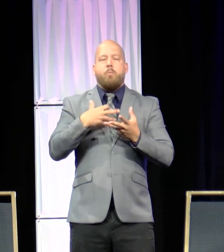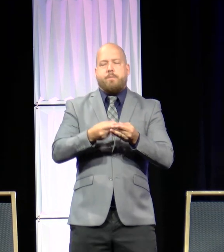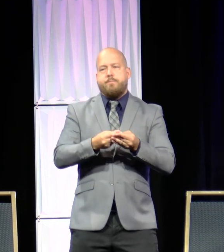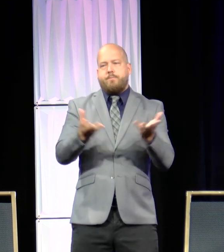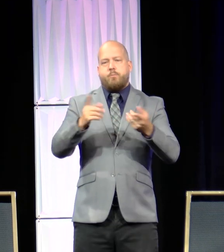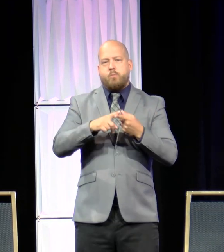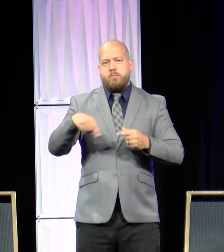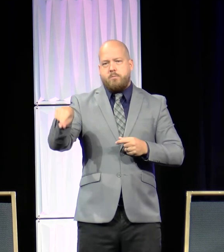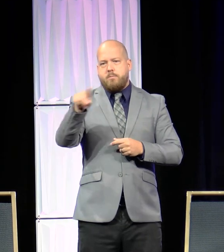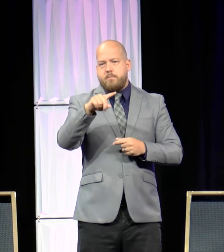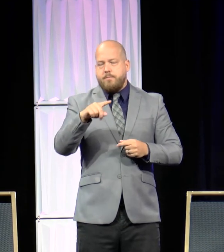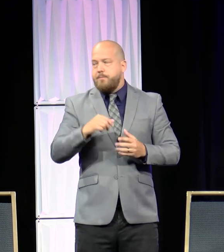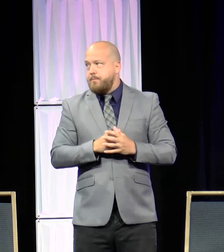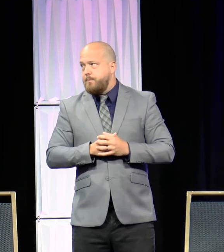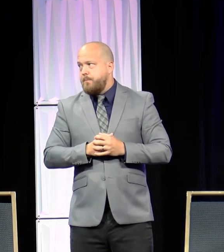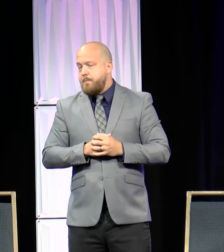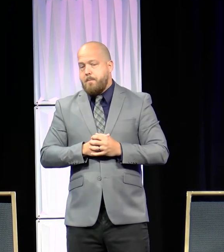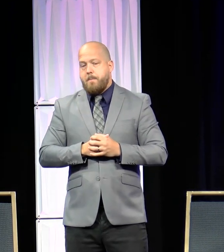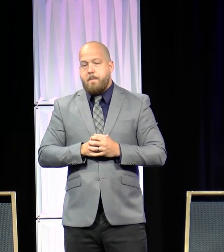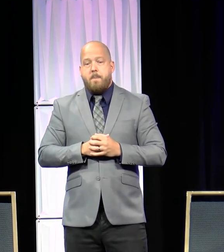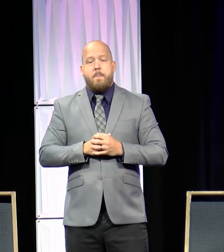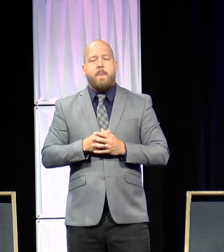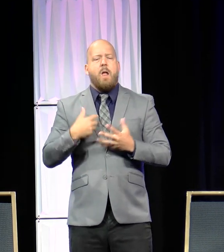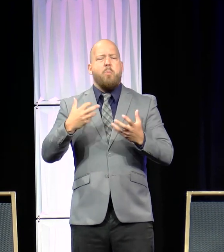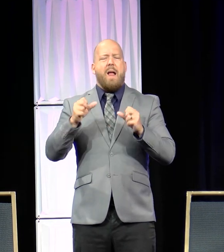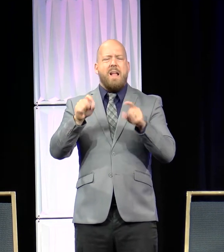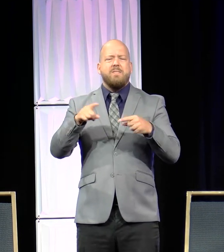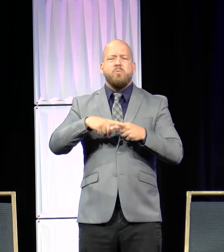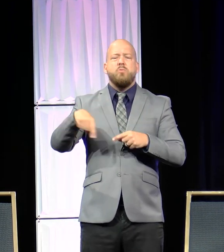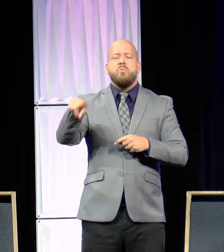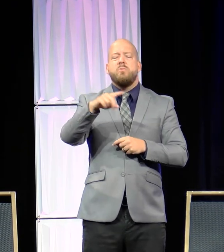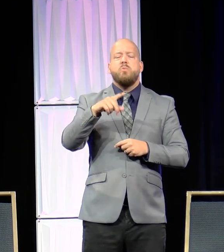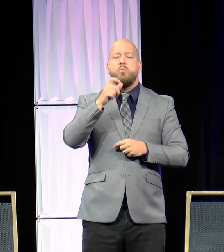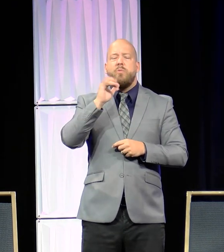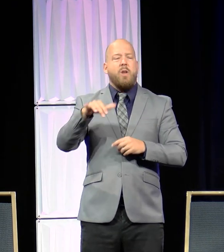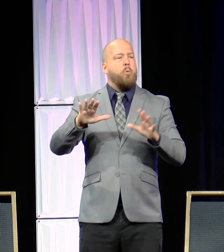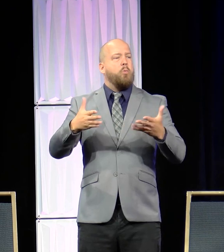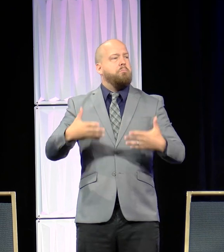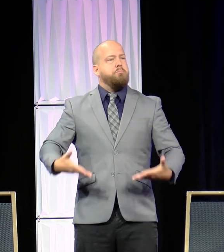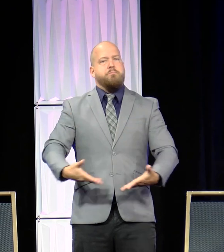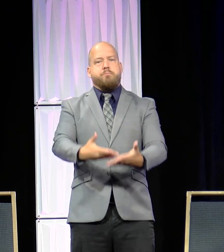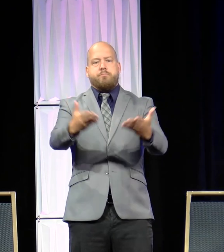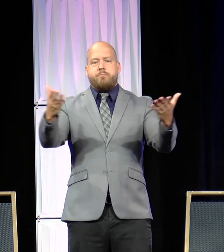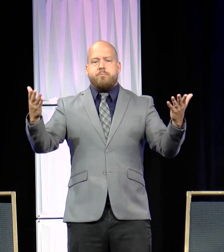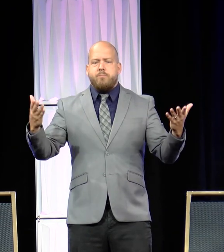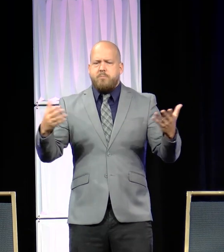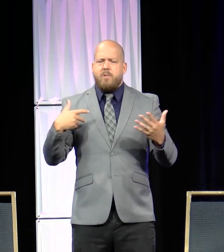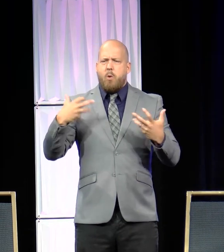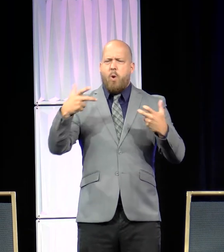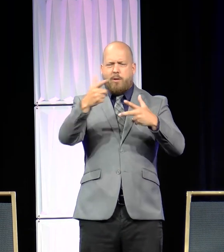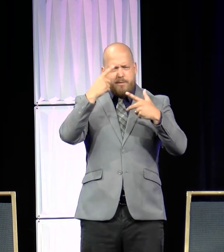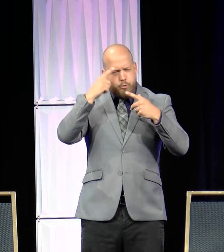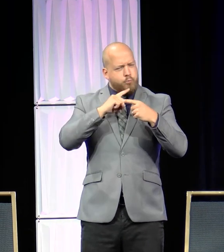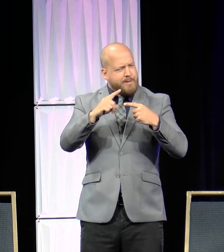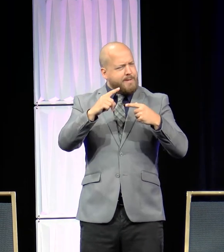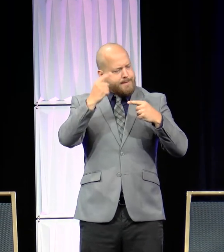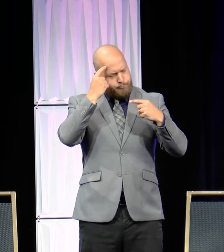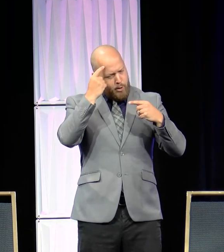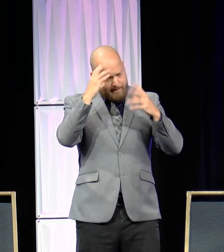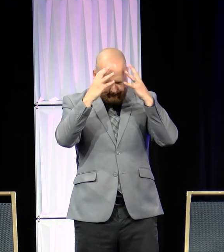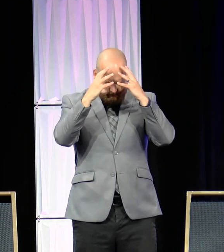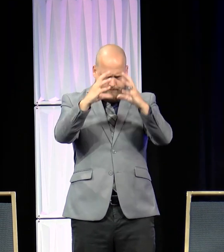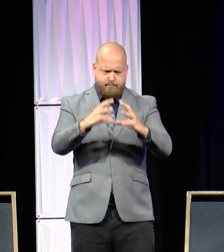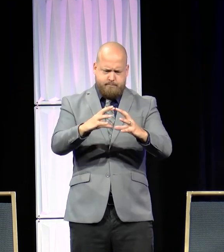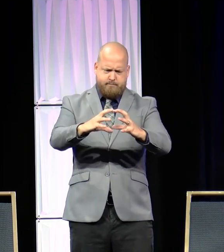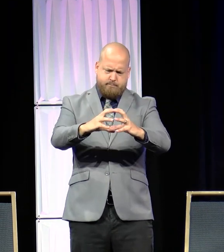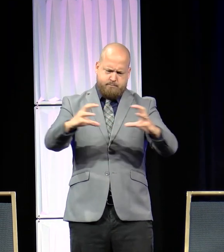All right. I want to ask you all in this room, I'm stretching you a little bit for some of you, but come on, y'all can do this. I want to ask everybody in this